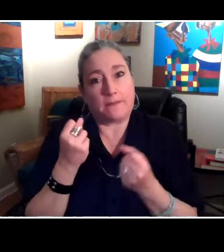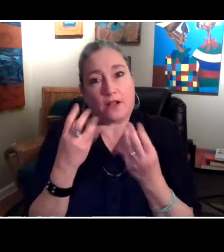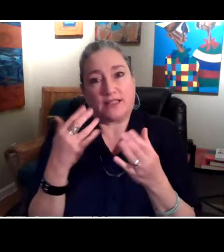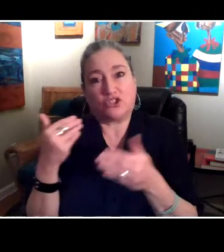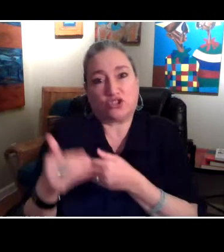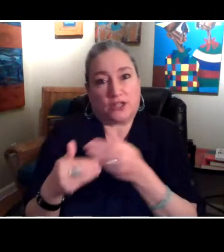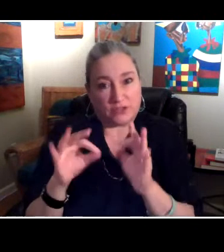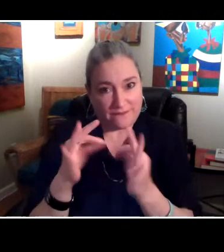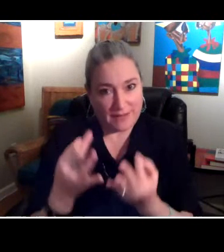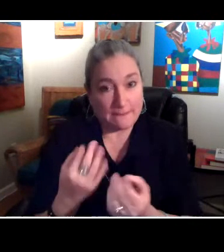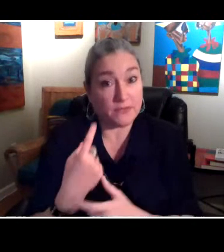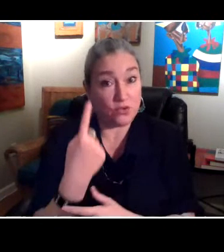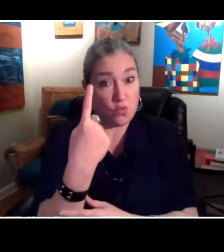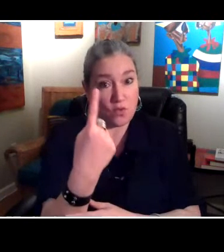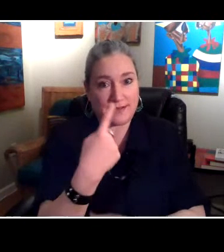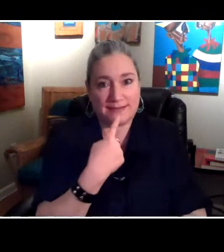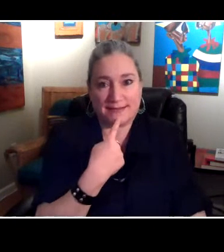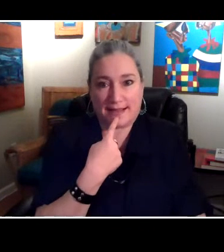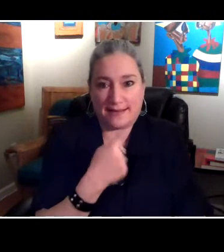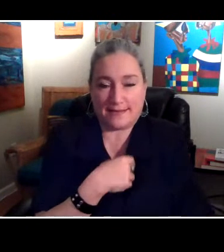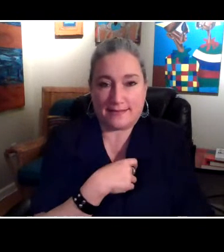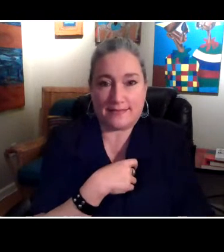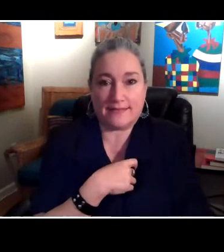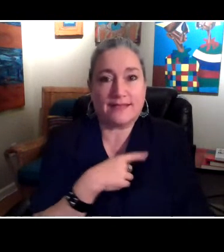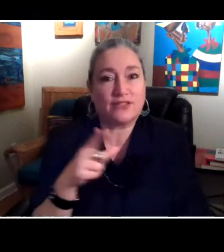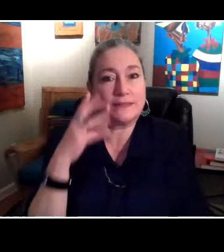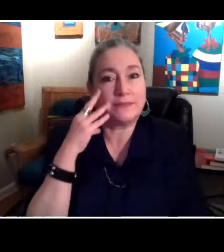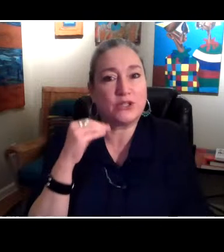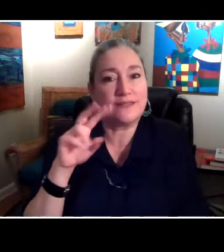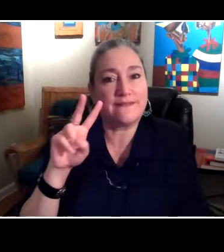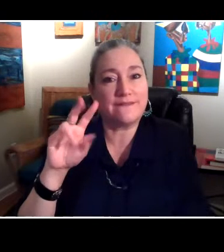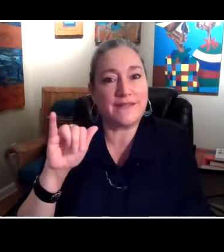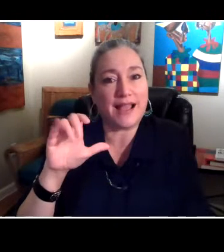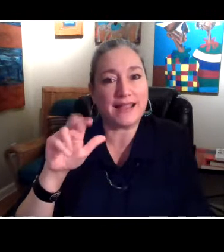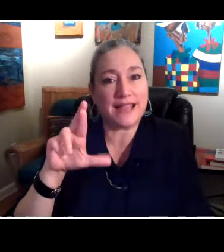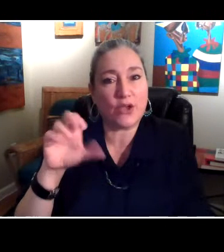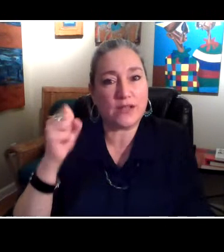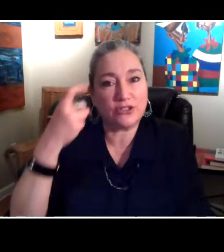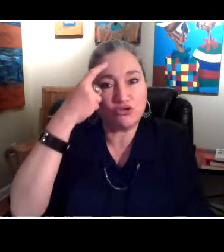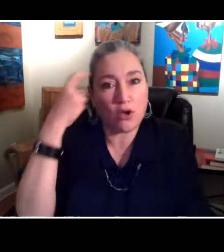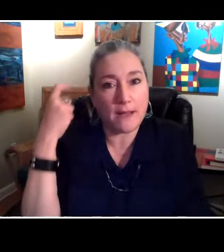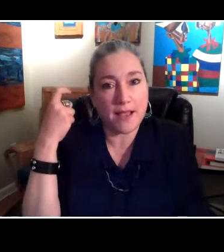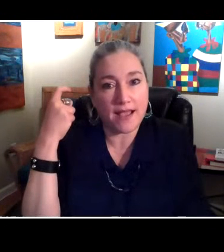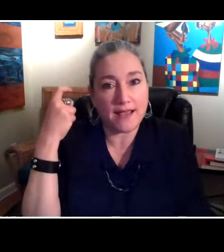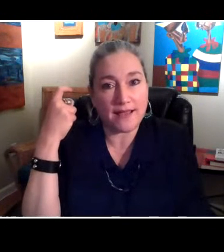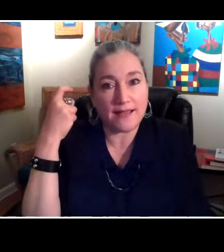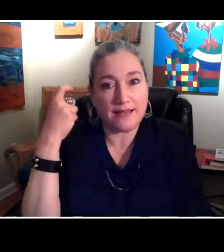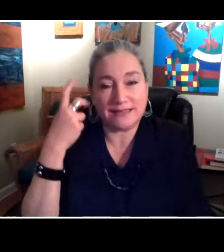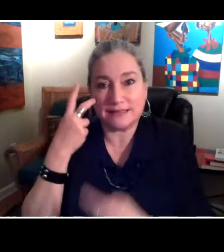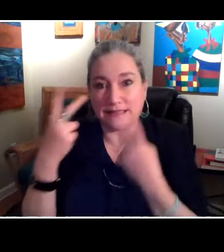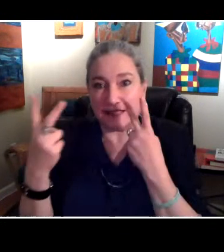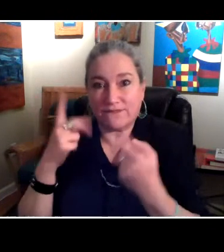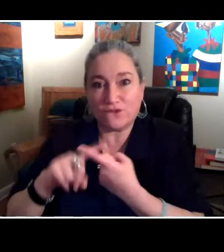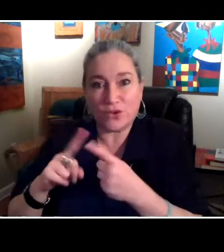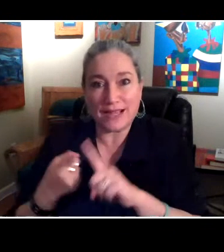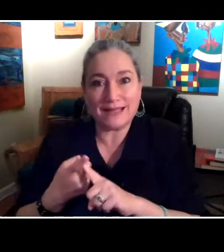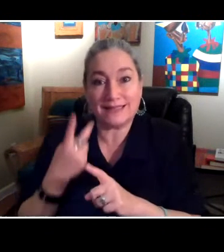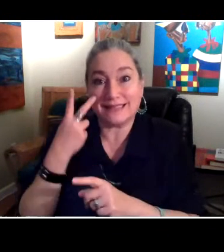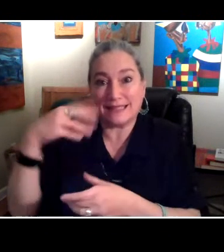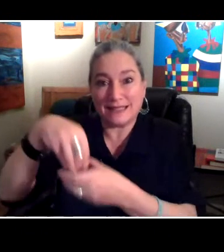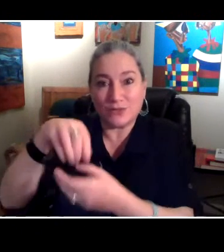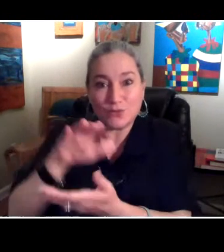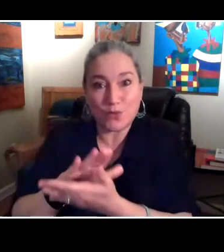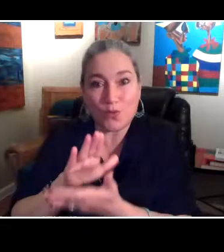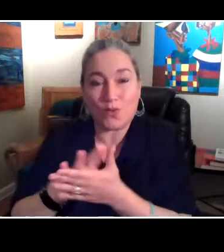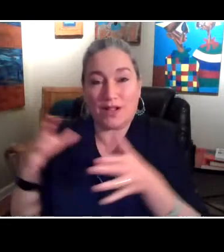what we actually found through this research is that that's not true. We included people from multi-generational deaf